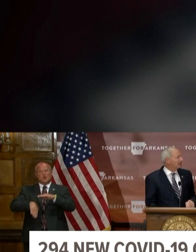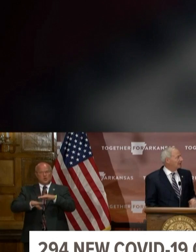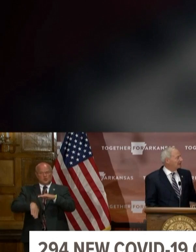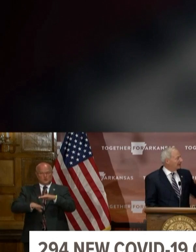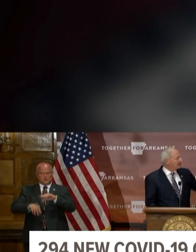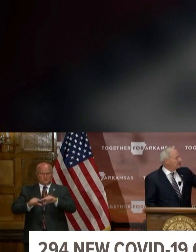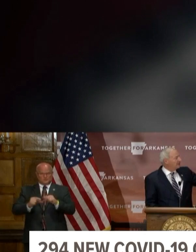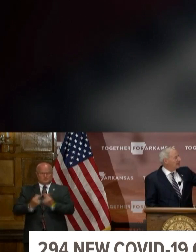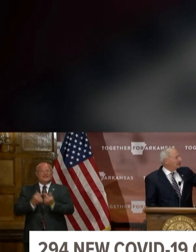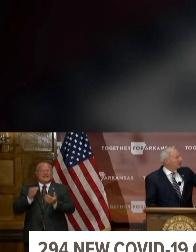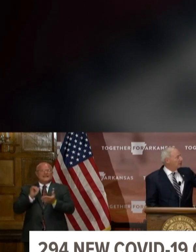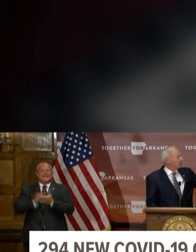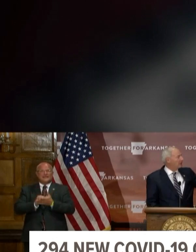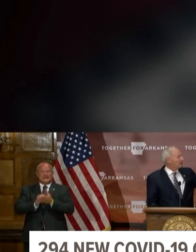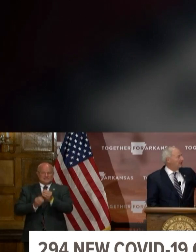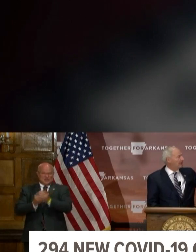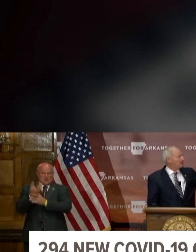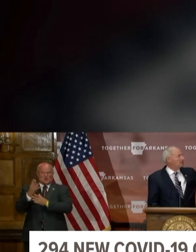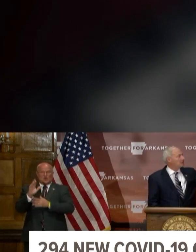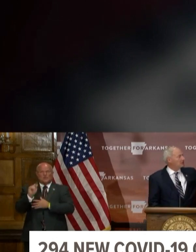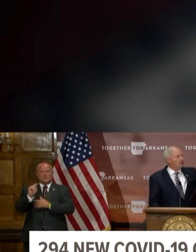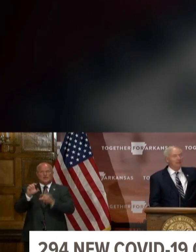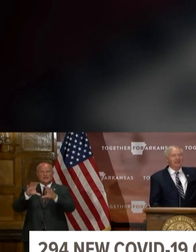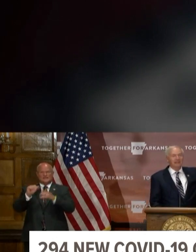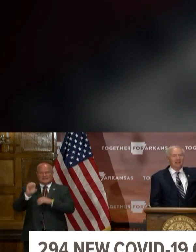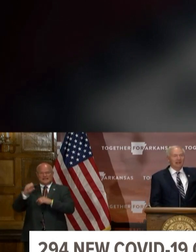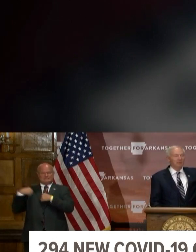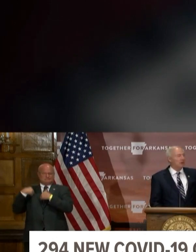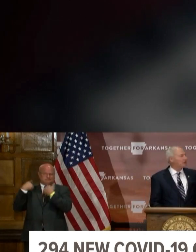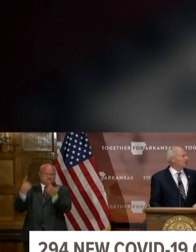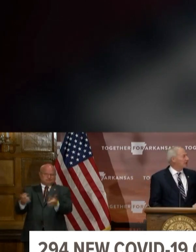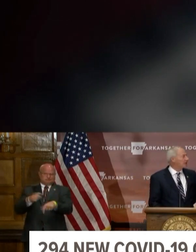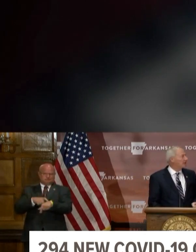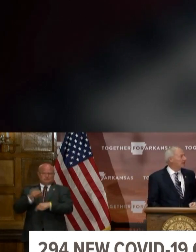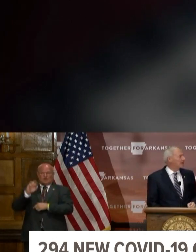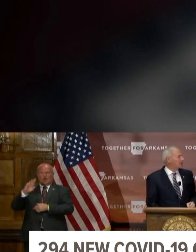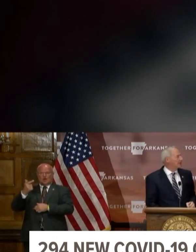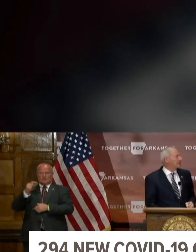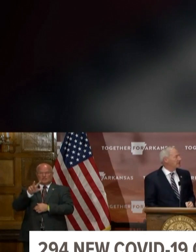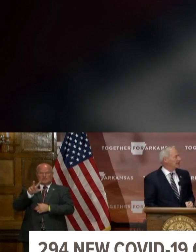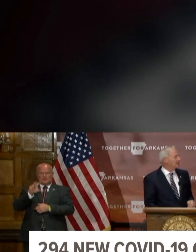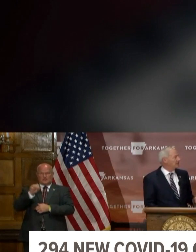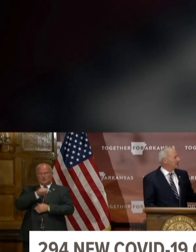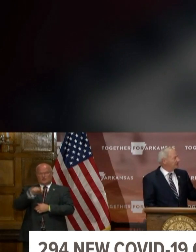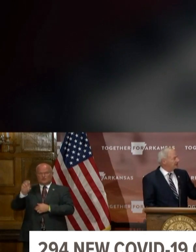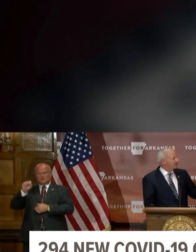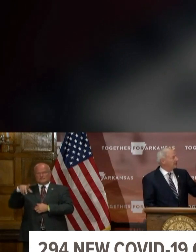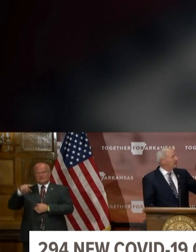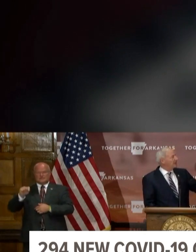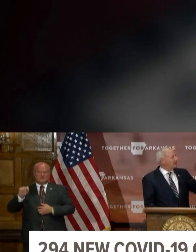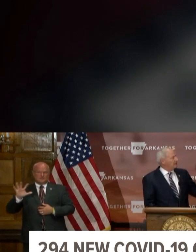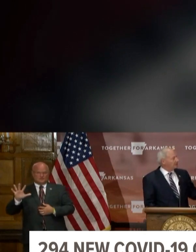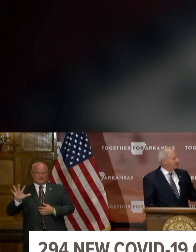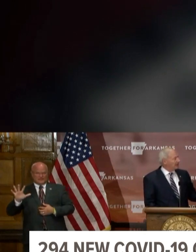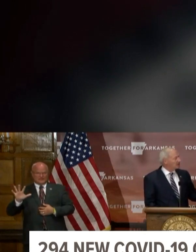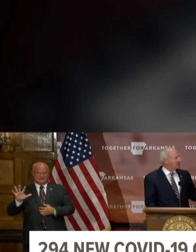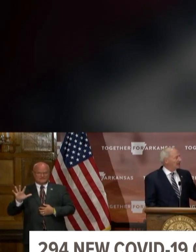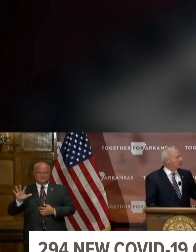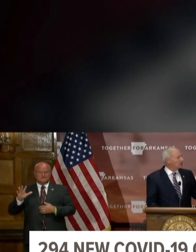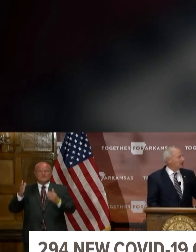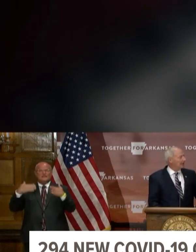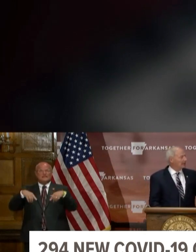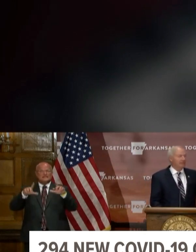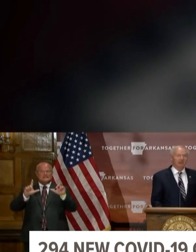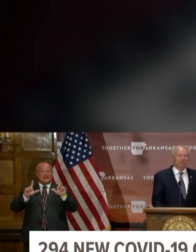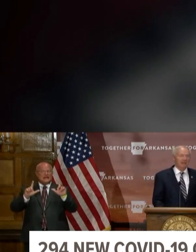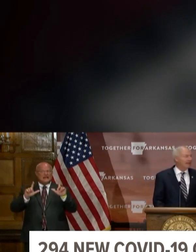tier. That has been our growth rate of cases during that time from August 30th to September 5th. If you, the next slide,